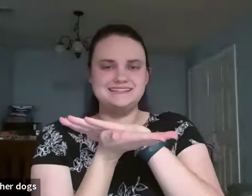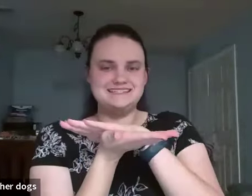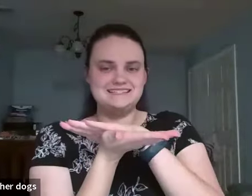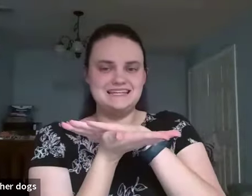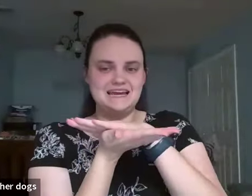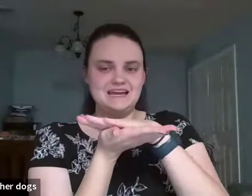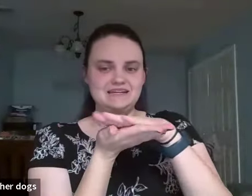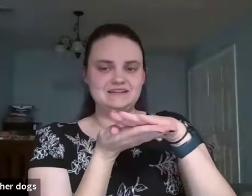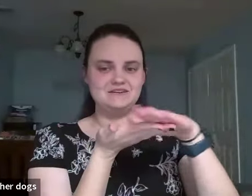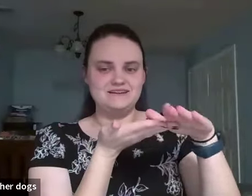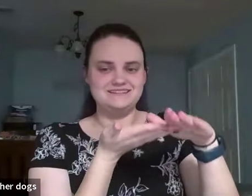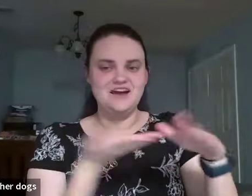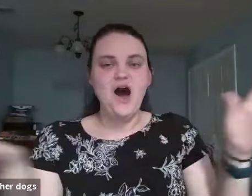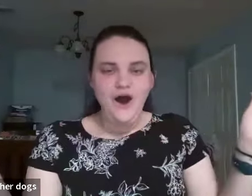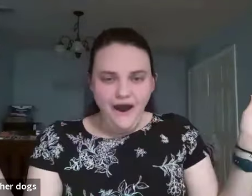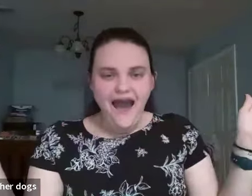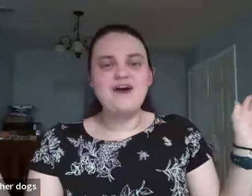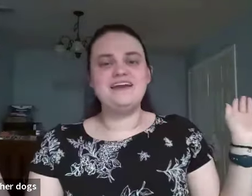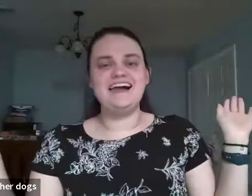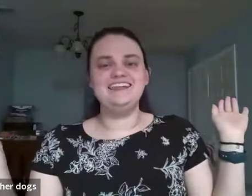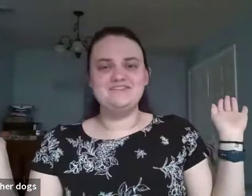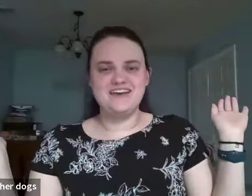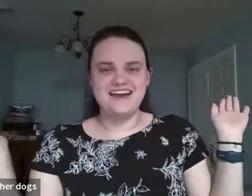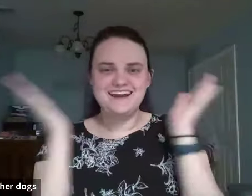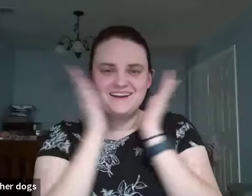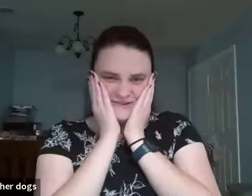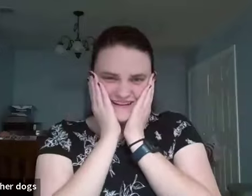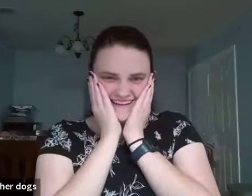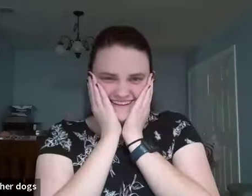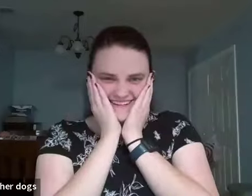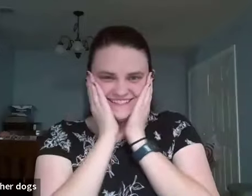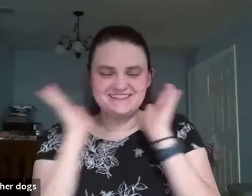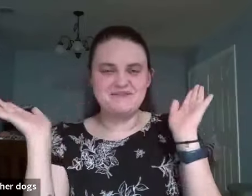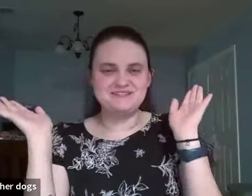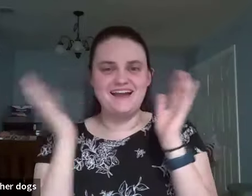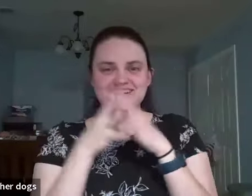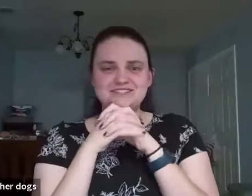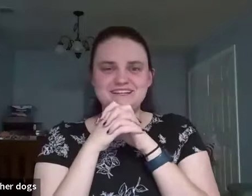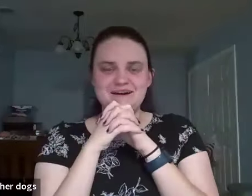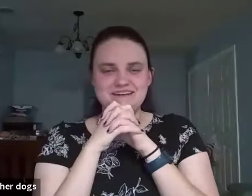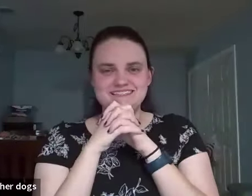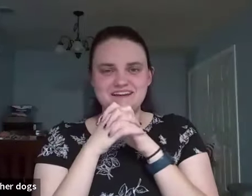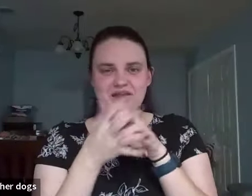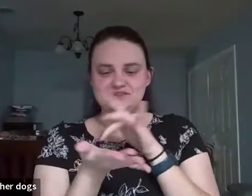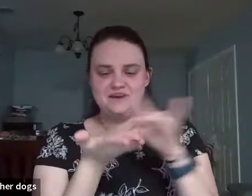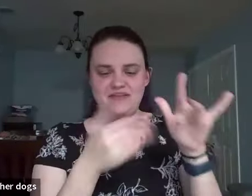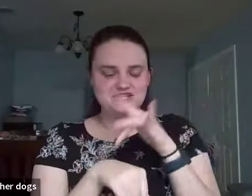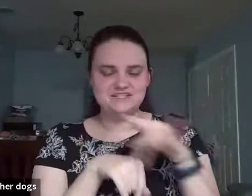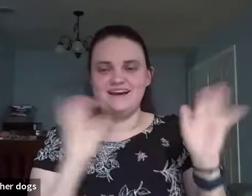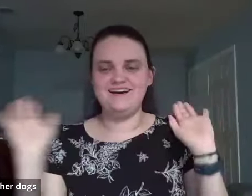to slide it across. Okay, I love that. Oh my gosh, that was actually amazing. I'm sorry. That just, oh